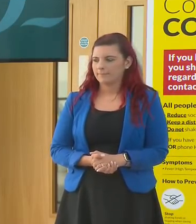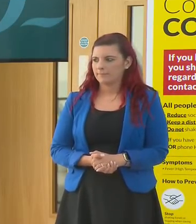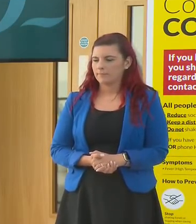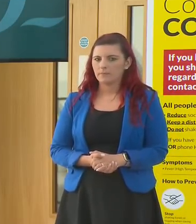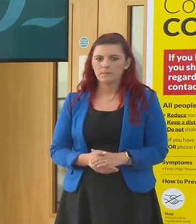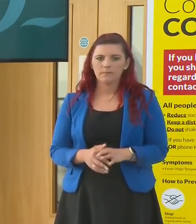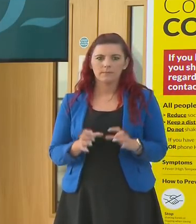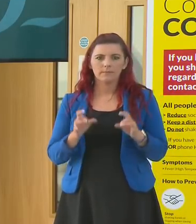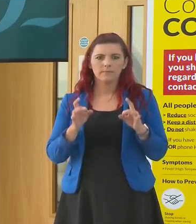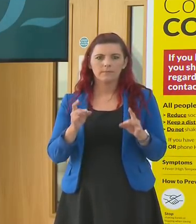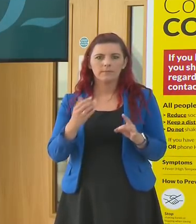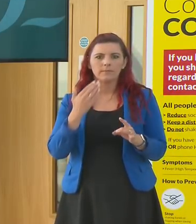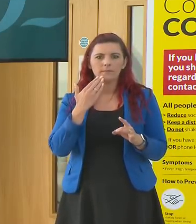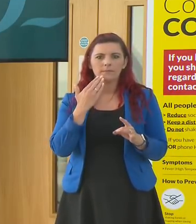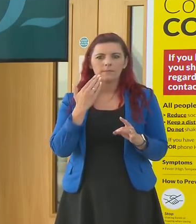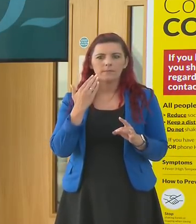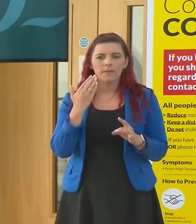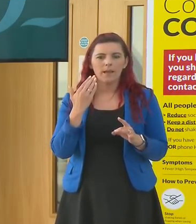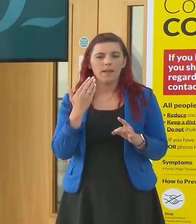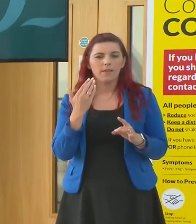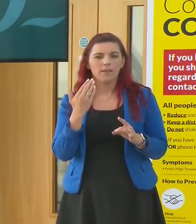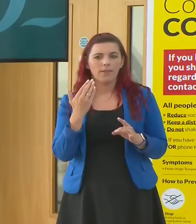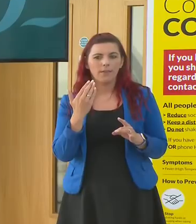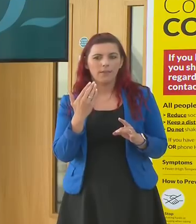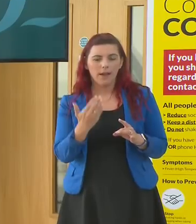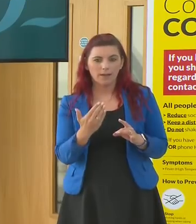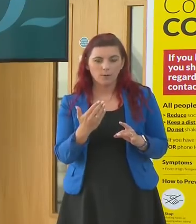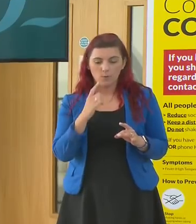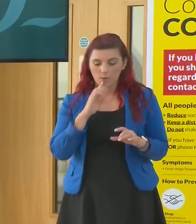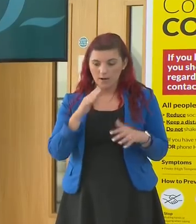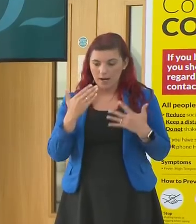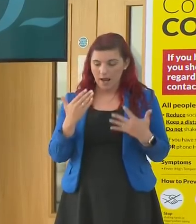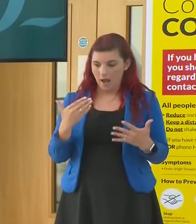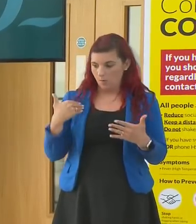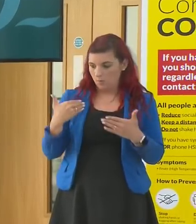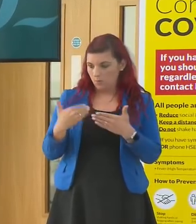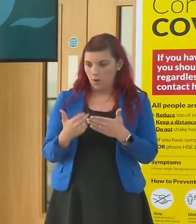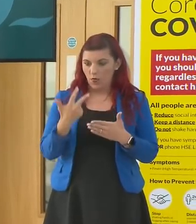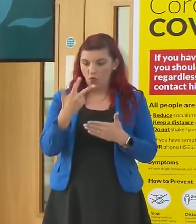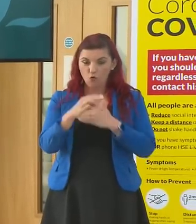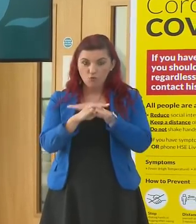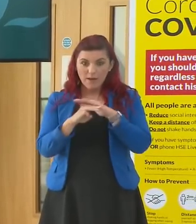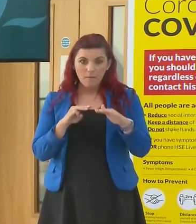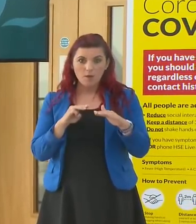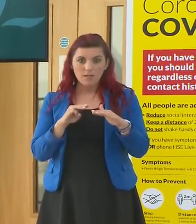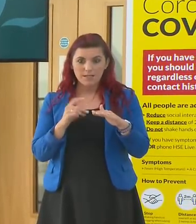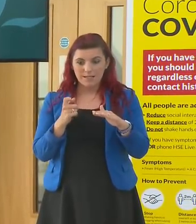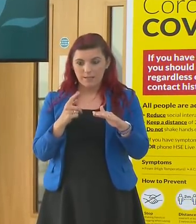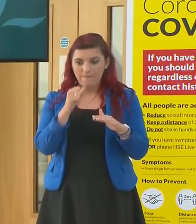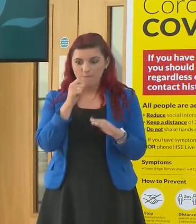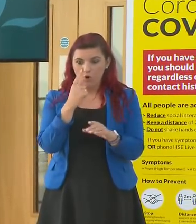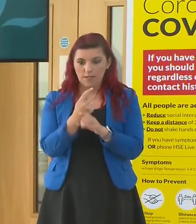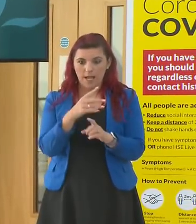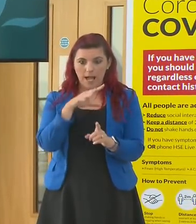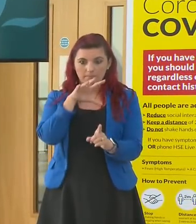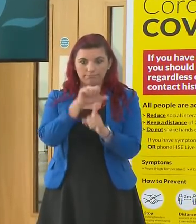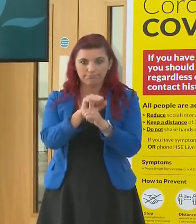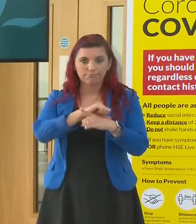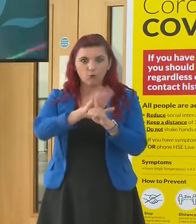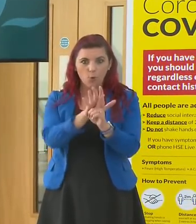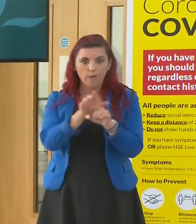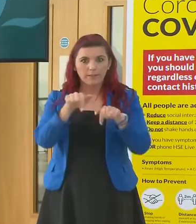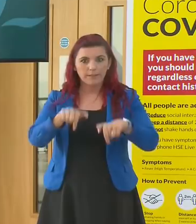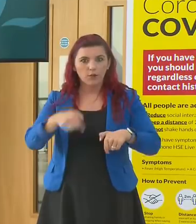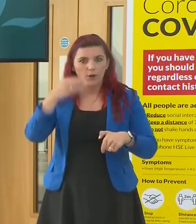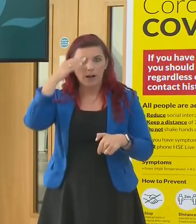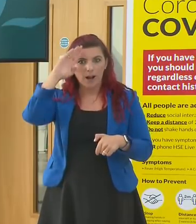Thank you. I'll be brief. It's now almost 3 months since we had our first case in Ireland of COVID-19, and we've learned